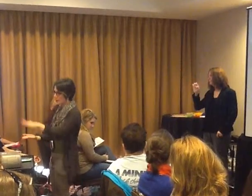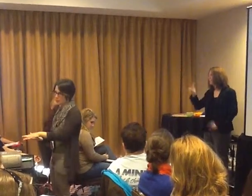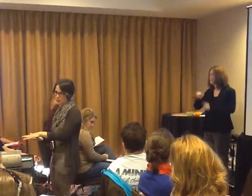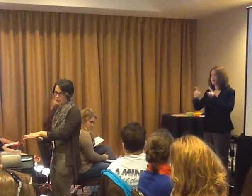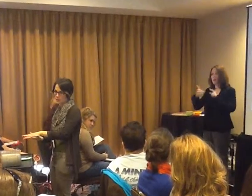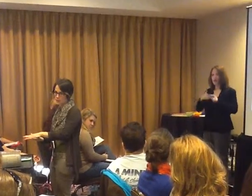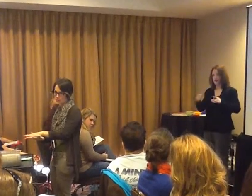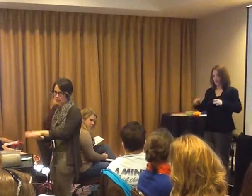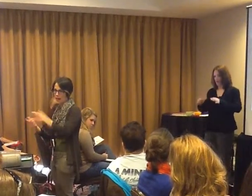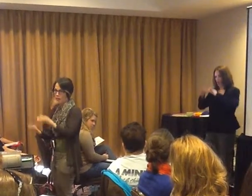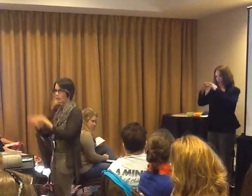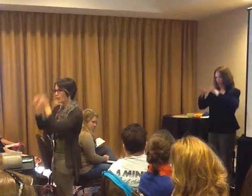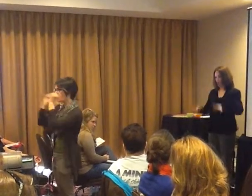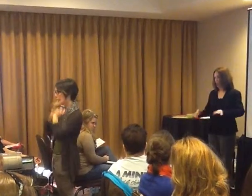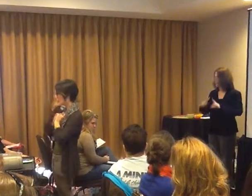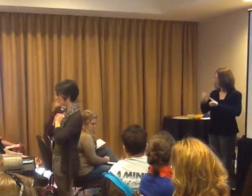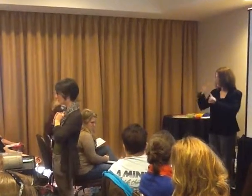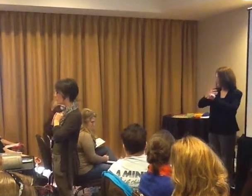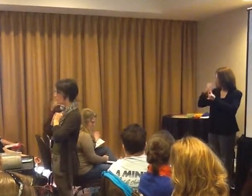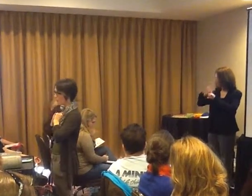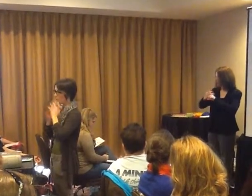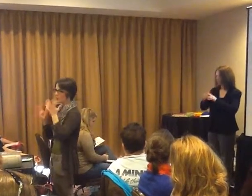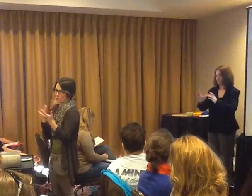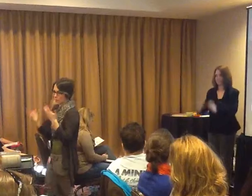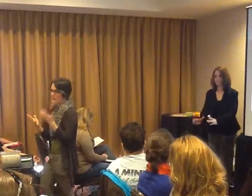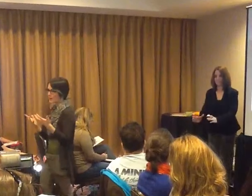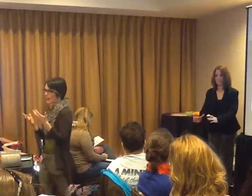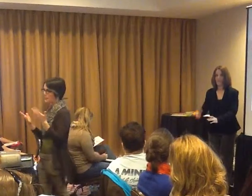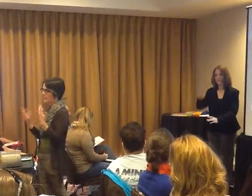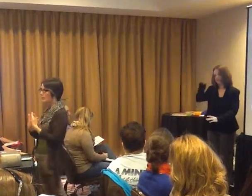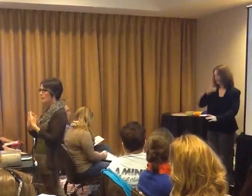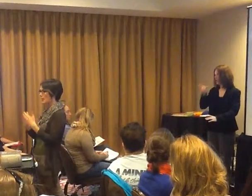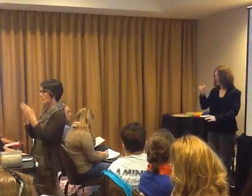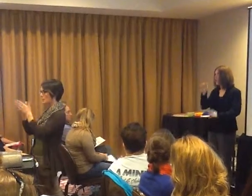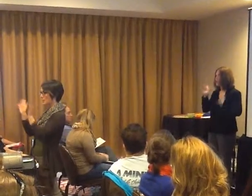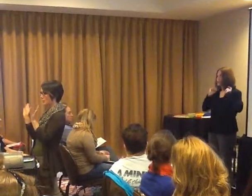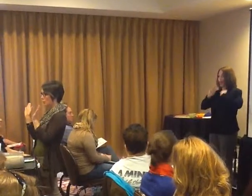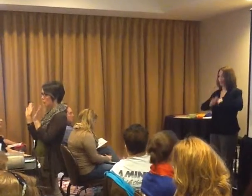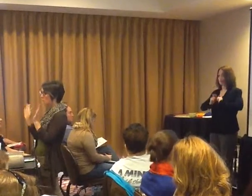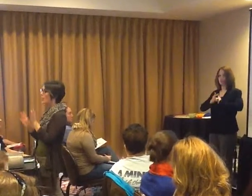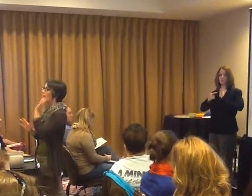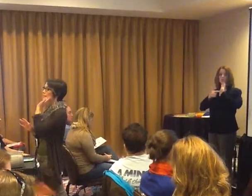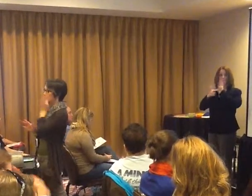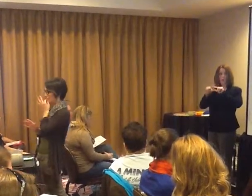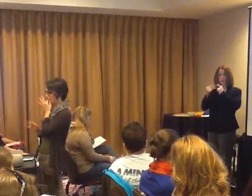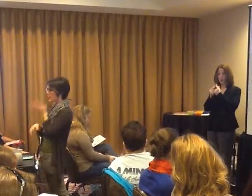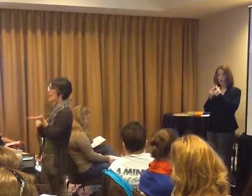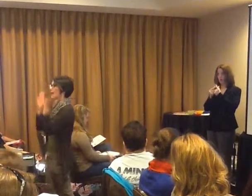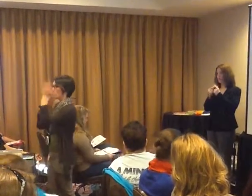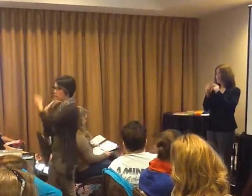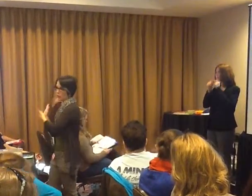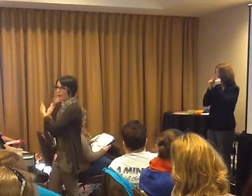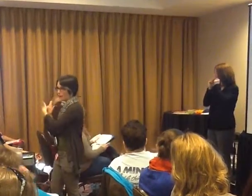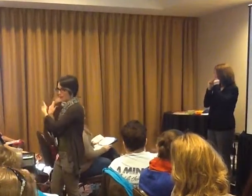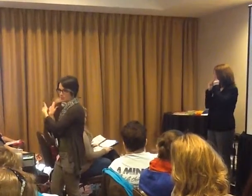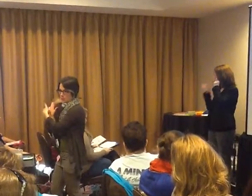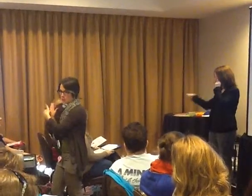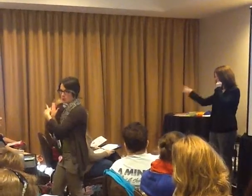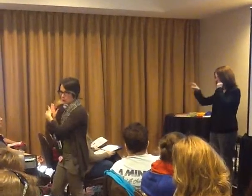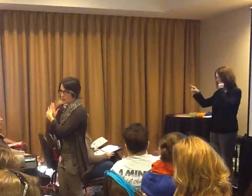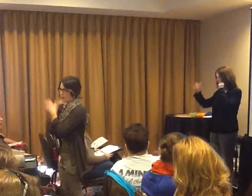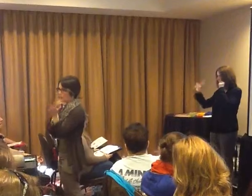that stands in front of your spot, or you have a little necklace that you wear, or something like that to indicate to the rest of the group, zip it, and we're looking at